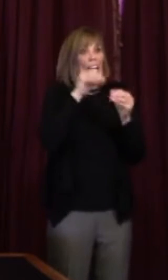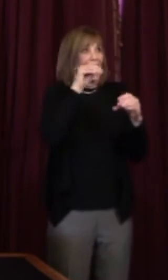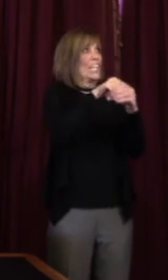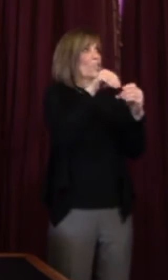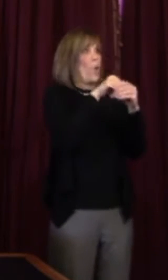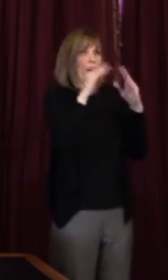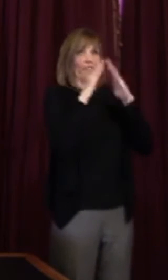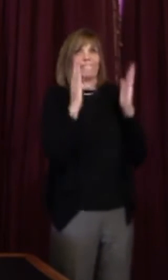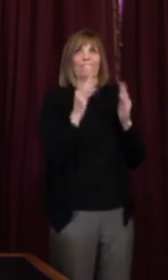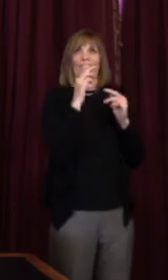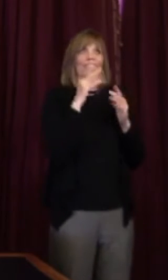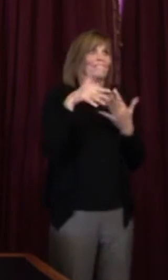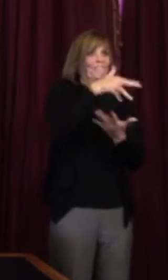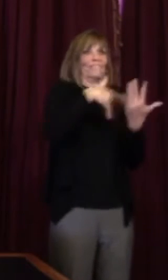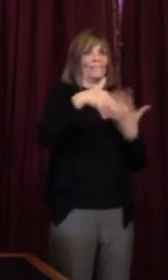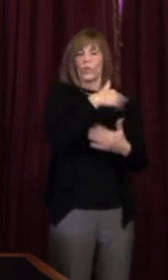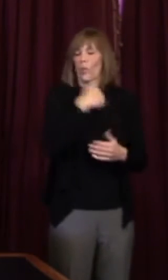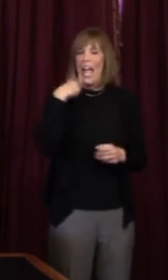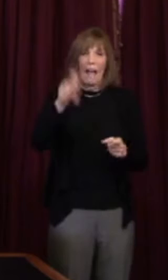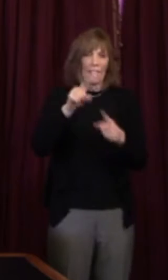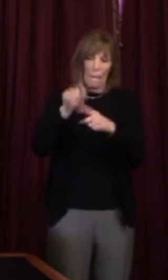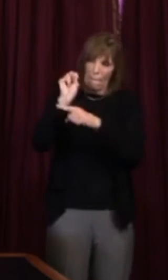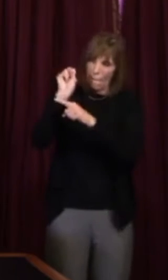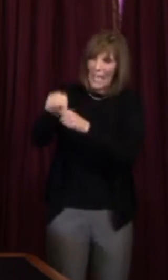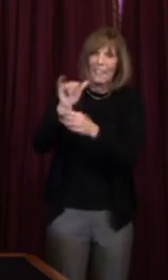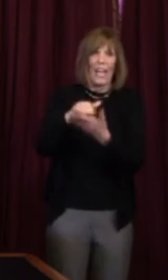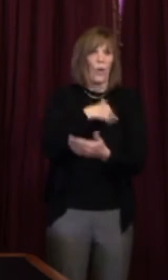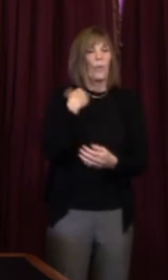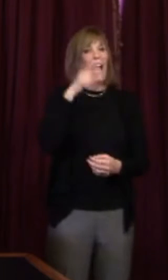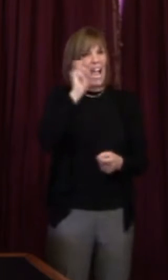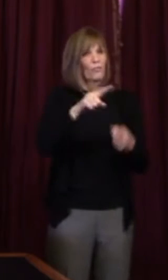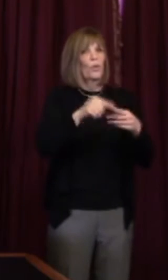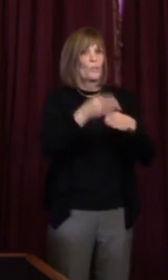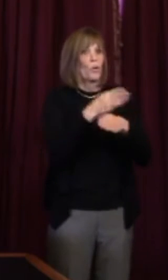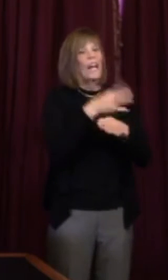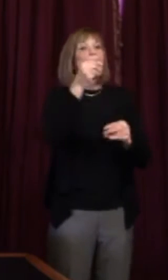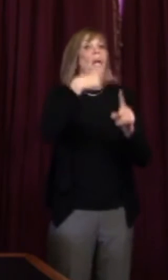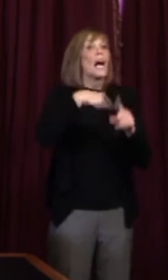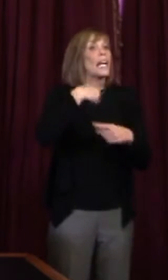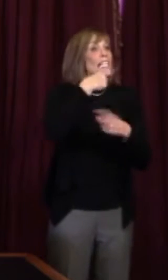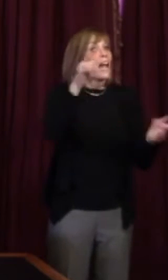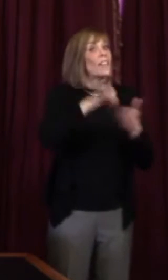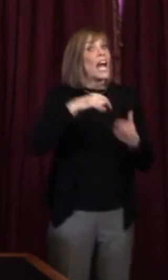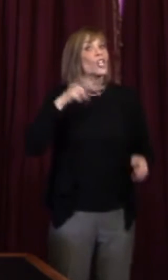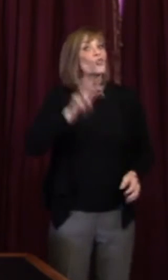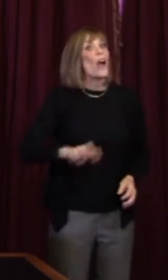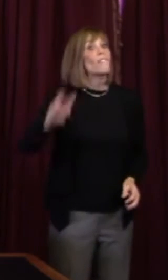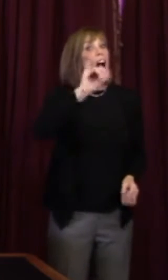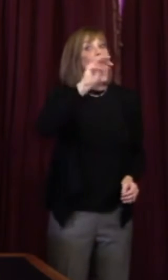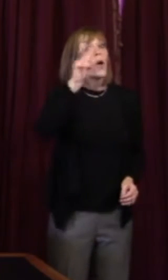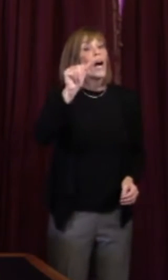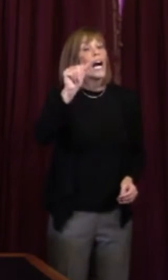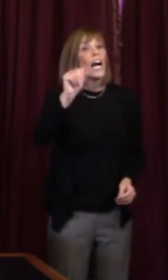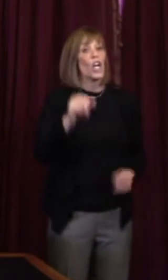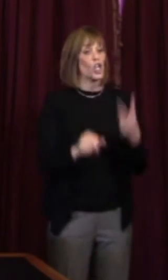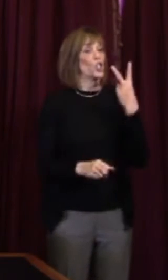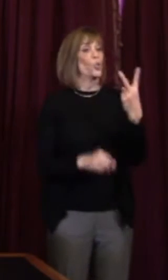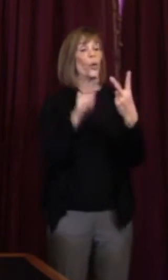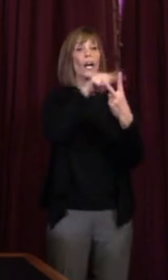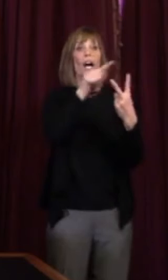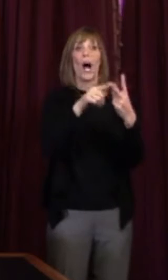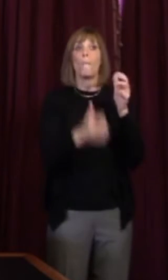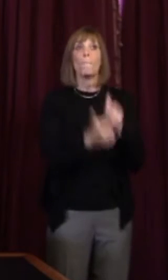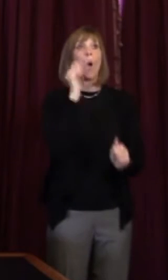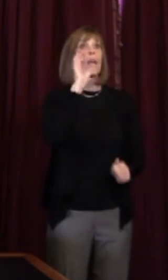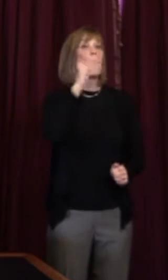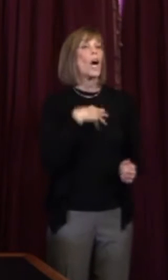gatherings. And we need to get ahead of that, and we need to double down. And I want to tell you, too, as I traveled across the state, the number two thing, the two most things that I